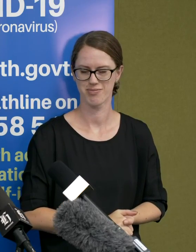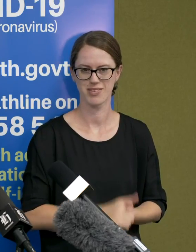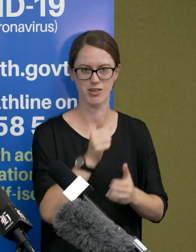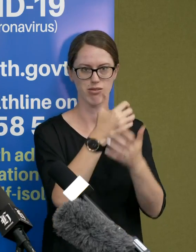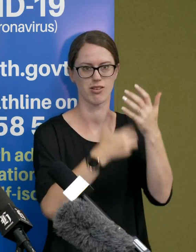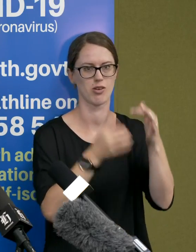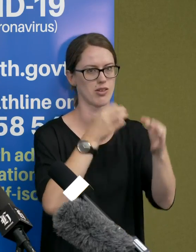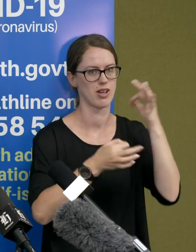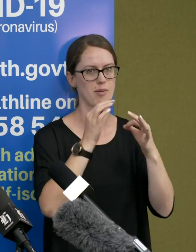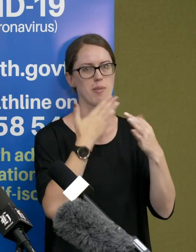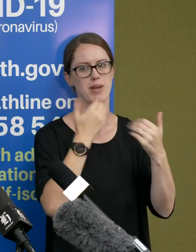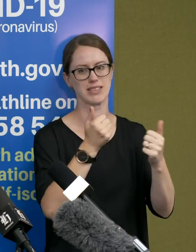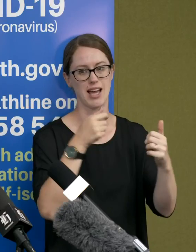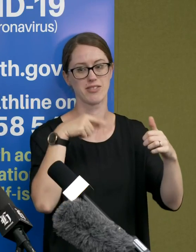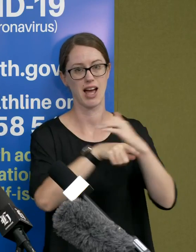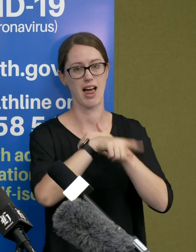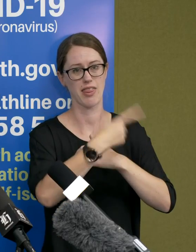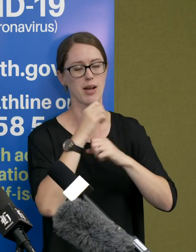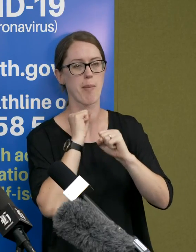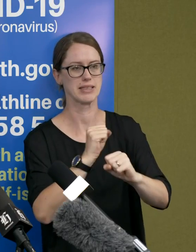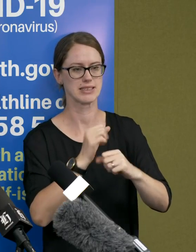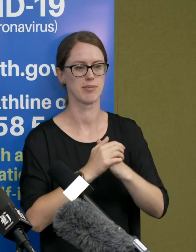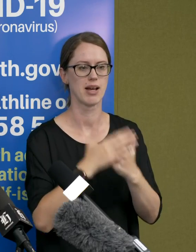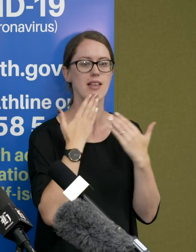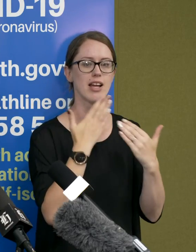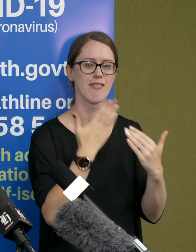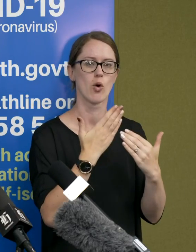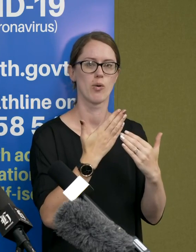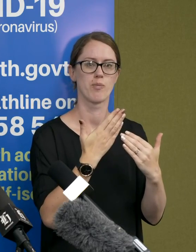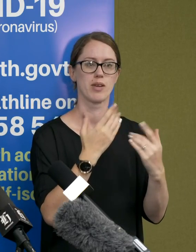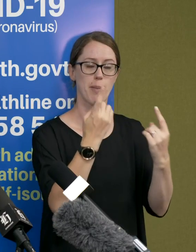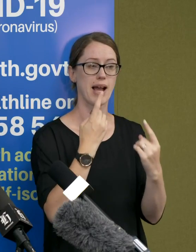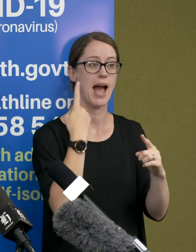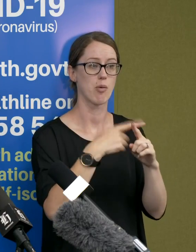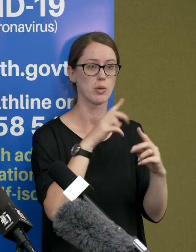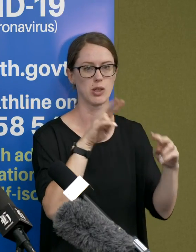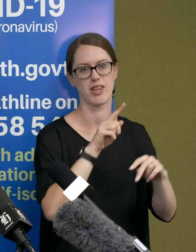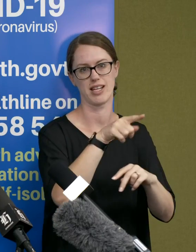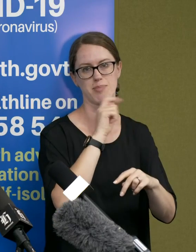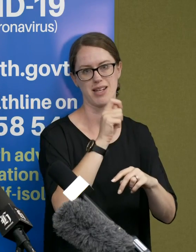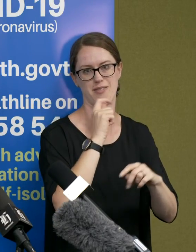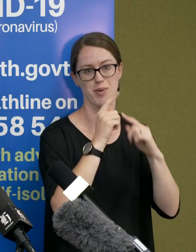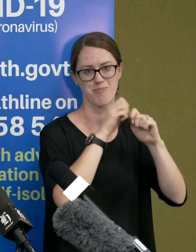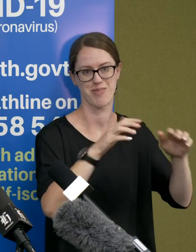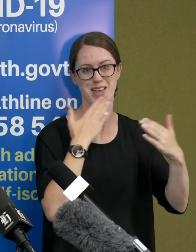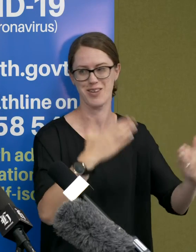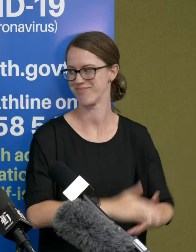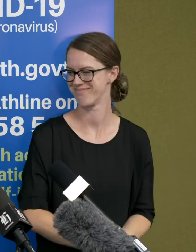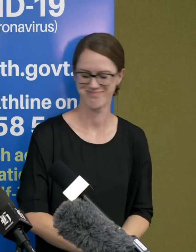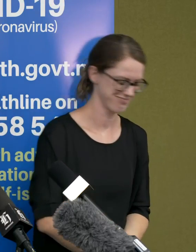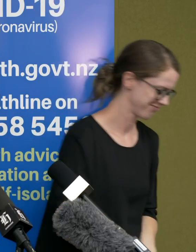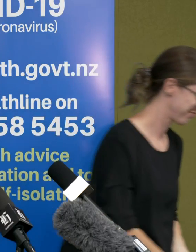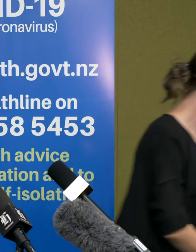I know there are lots more questions, but please, I do have other commitments, and I just want to thank you very much. And we will see you at the next media update. Thanks again.